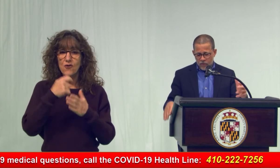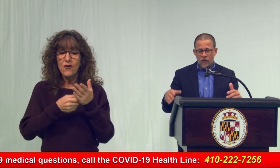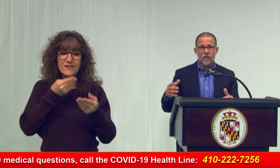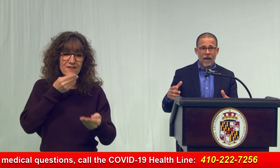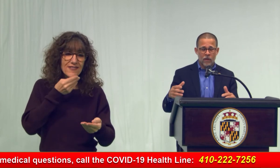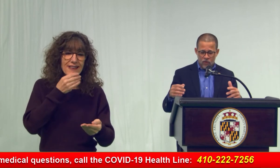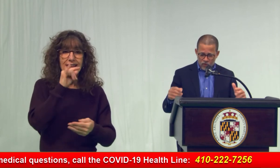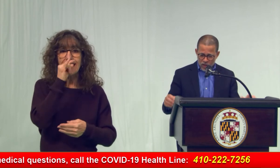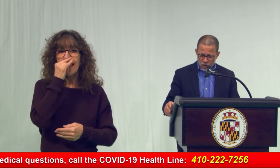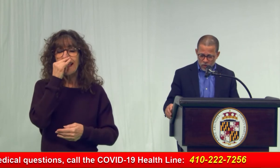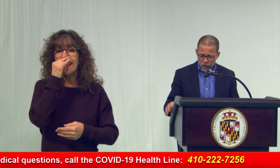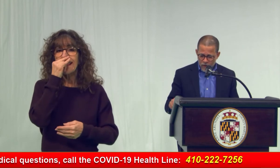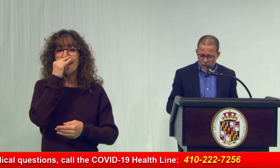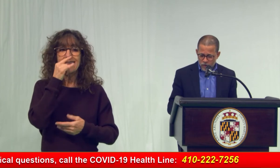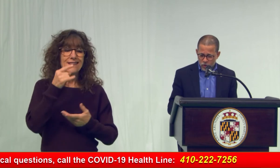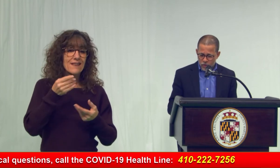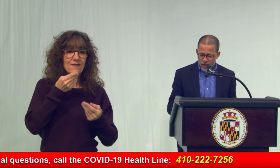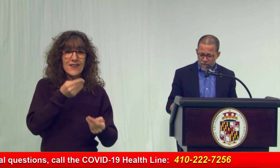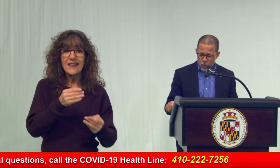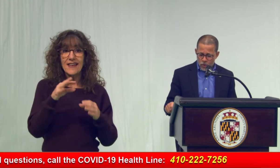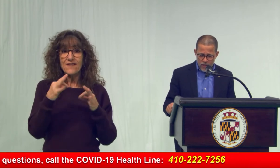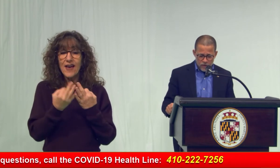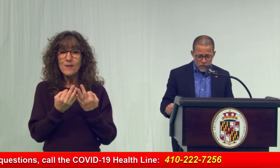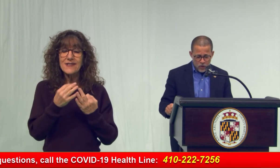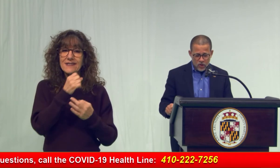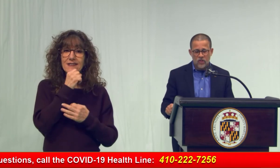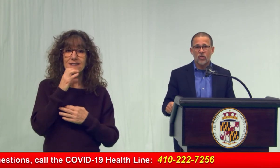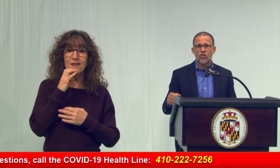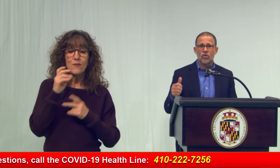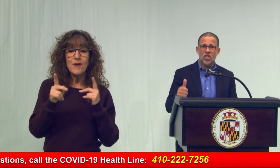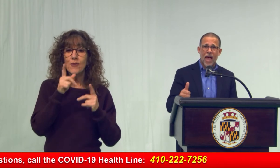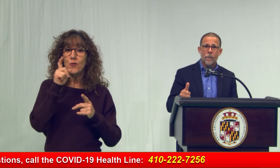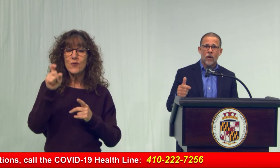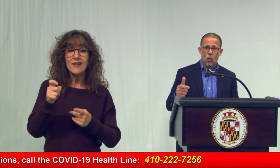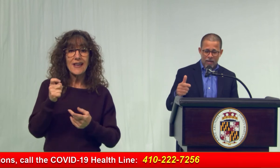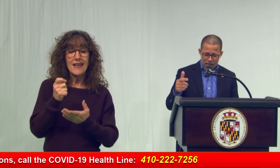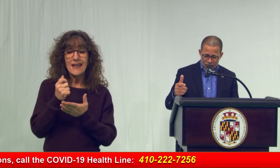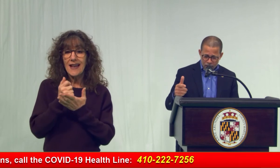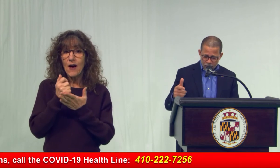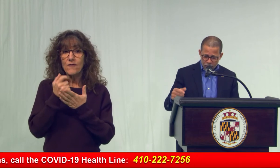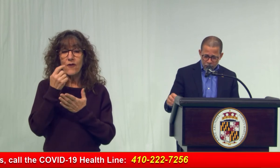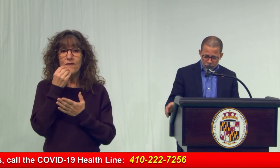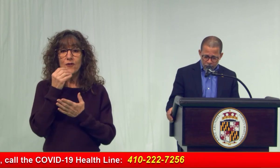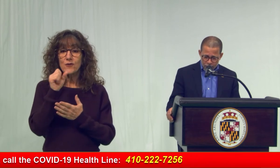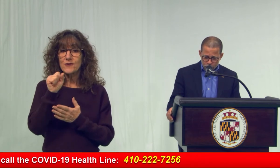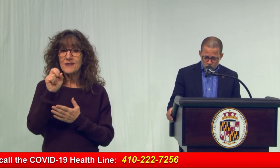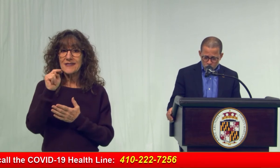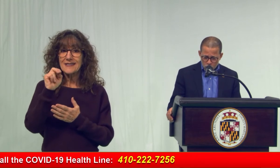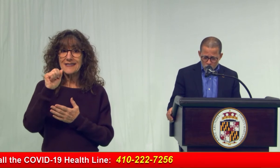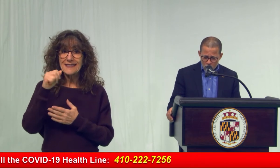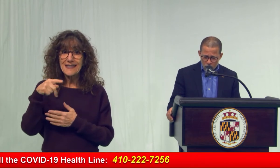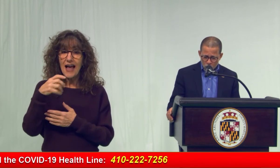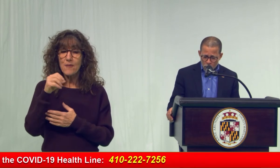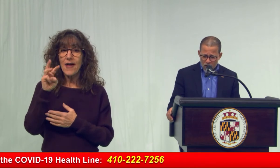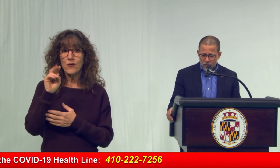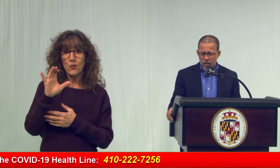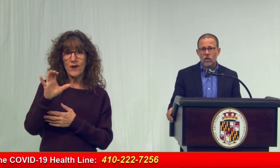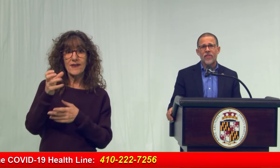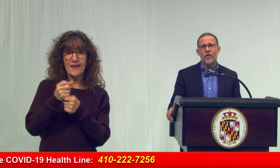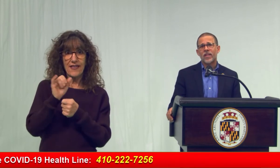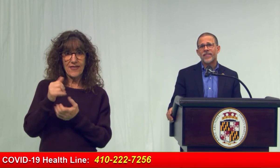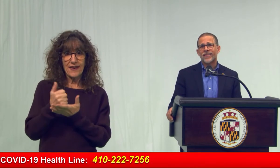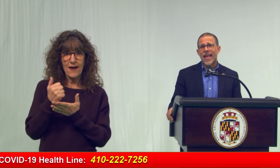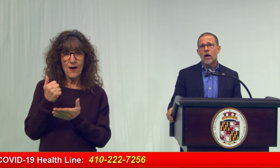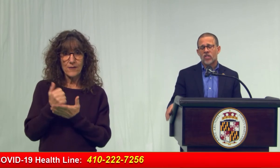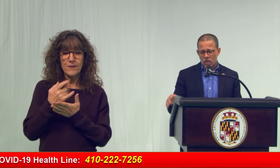feeding kids and families and seniors, ensuring that everyone who needs food assistance through SNAP and WIC get it. This will benefit